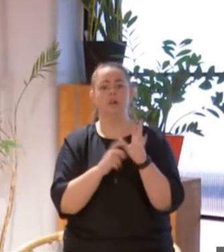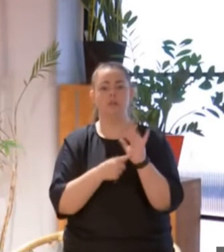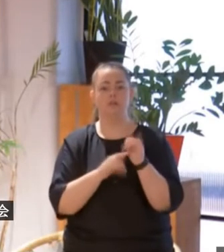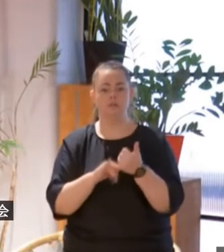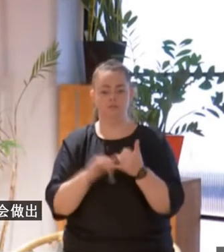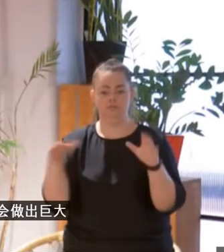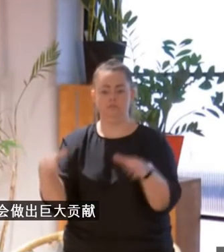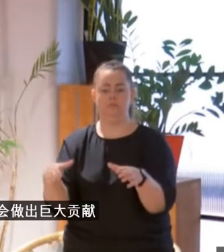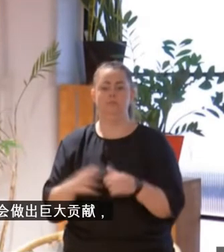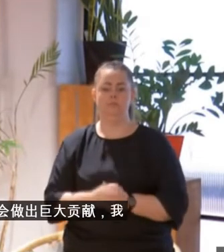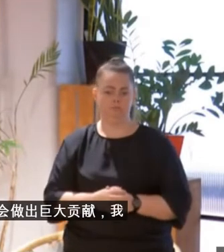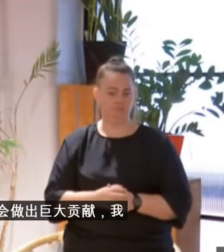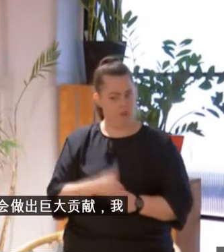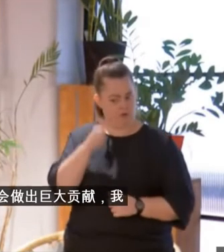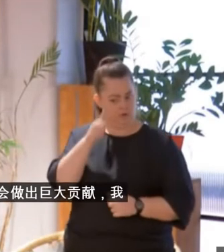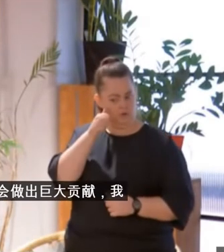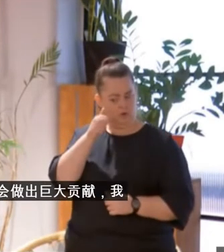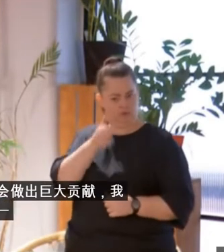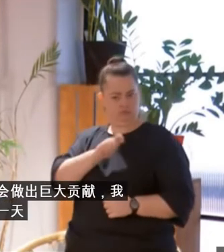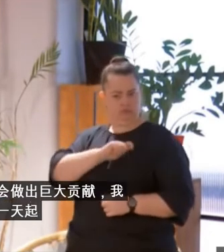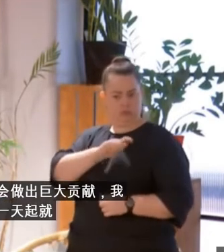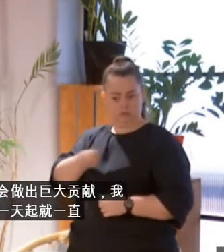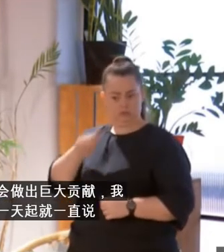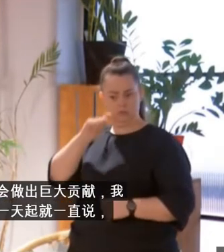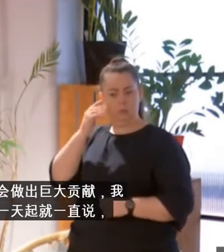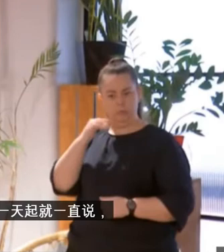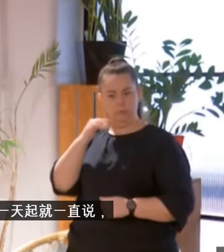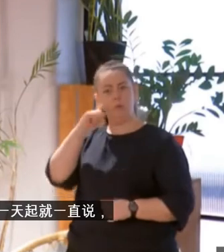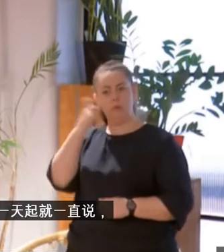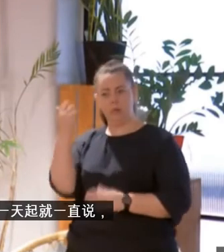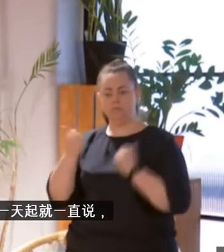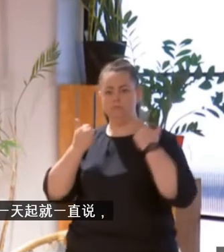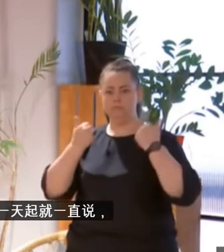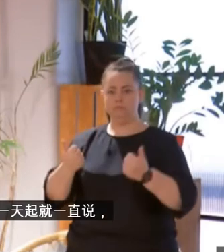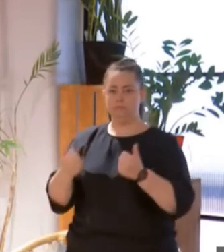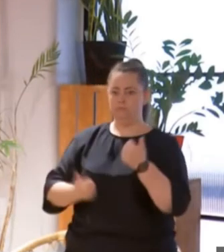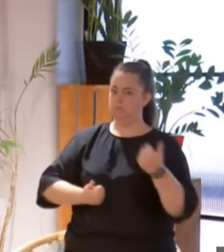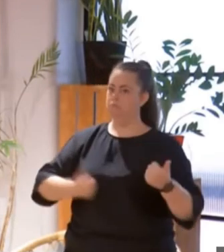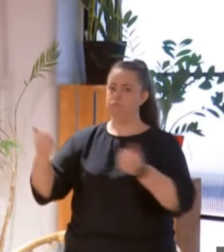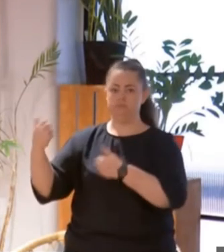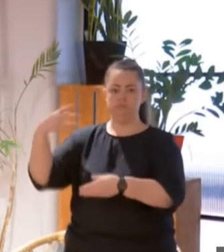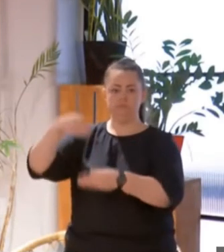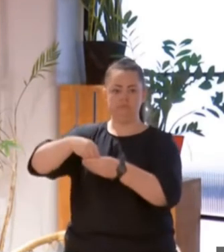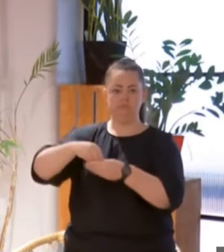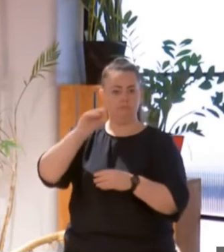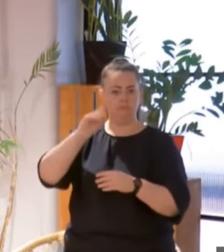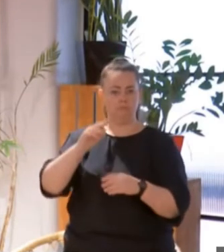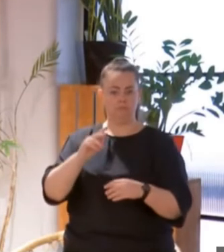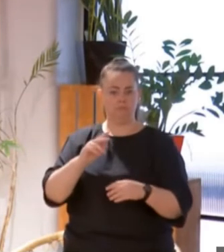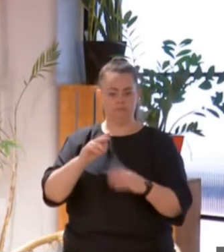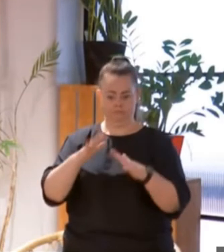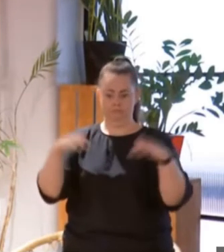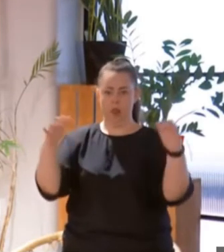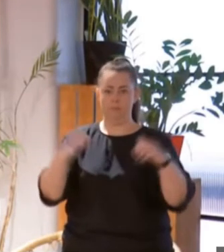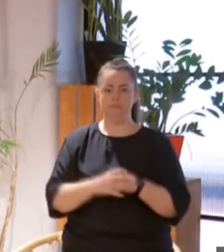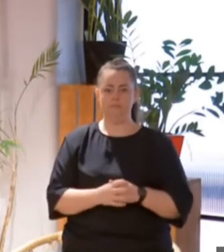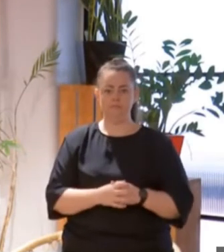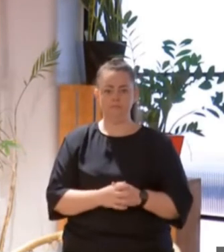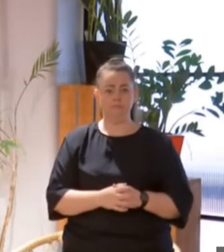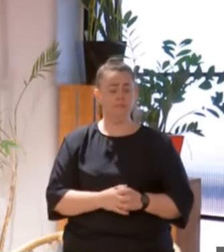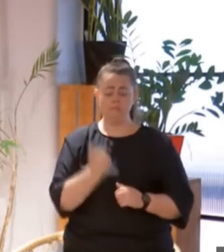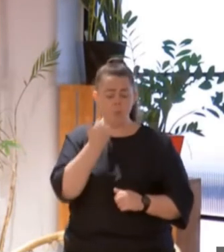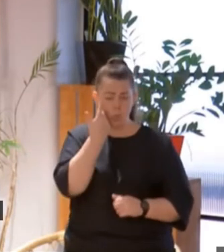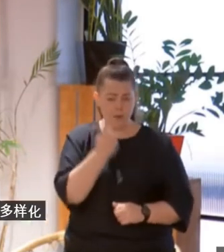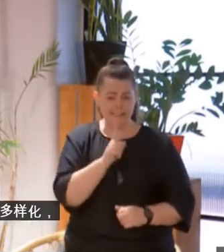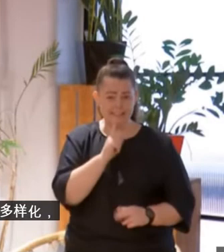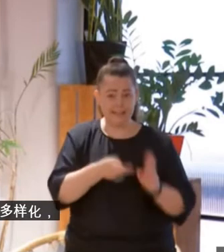electorates and to the New South Wales Parliament. I've always said from day one of my premiership that the more diverse your cabinets